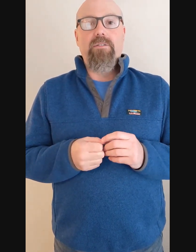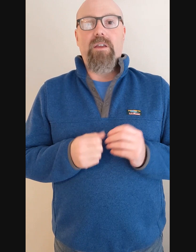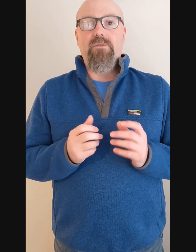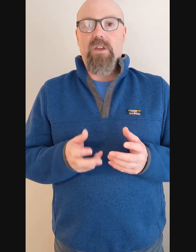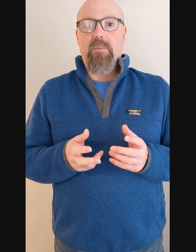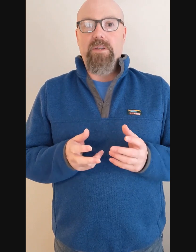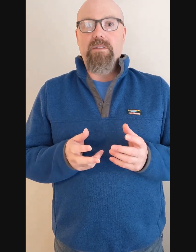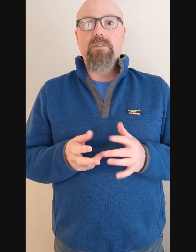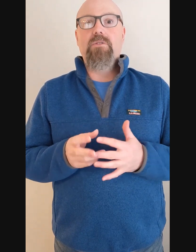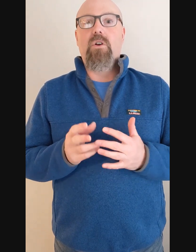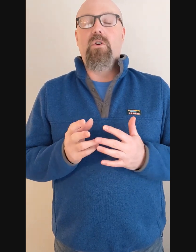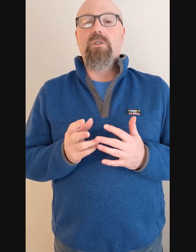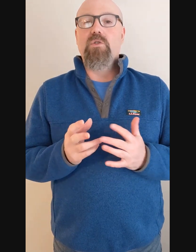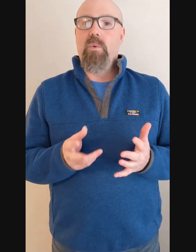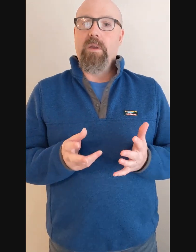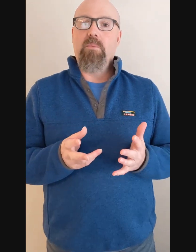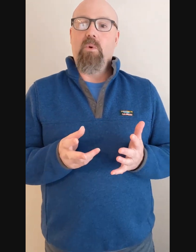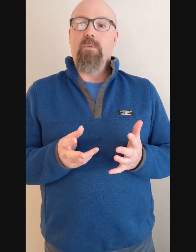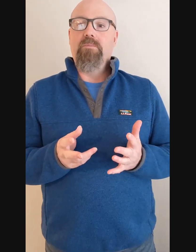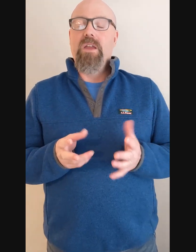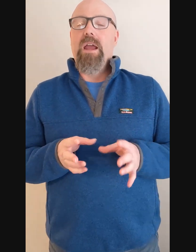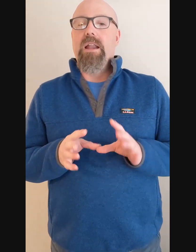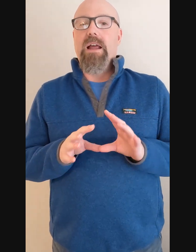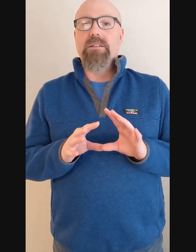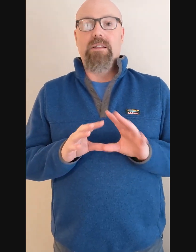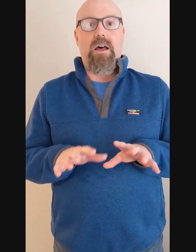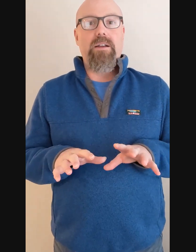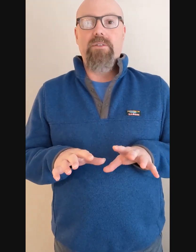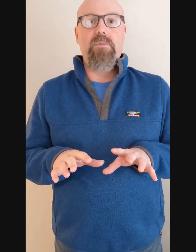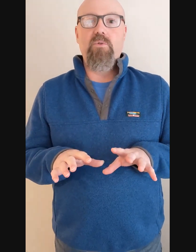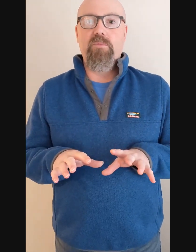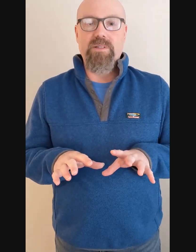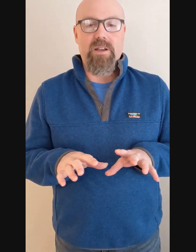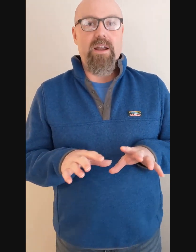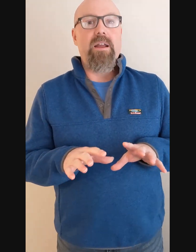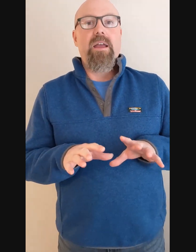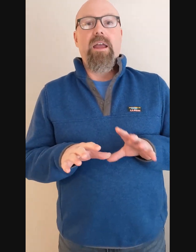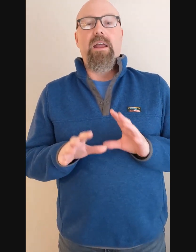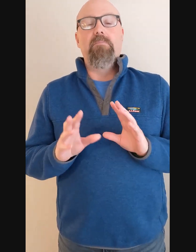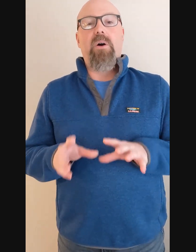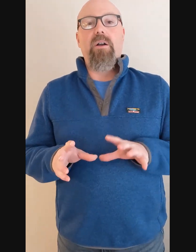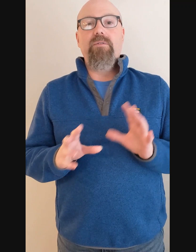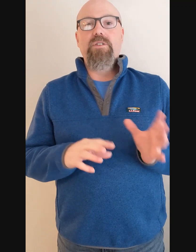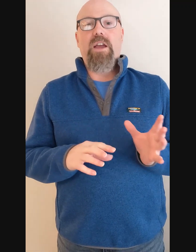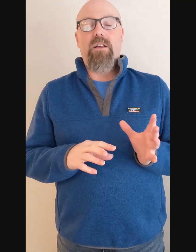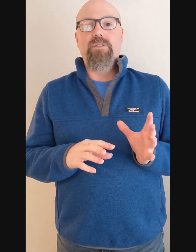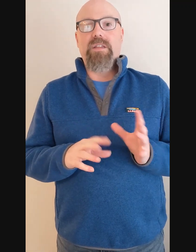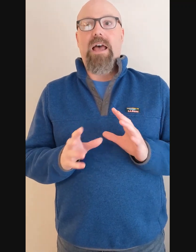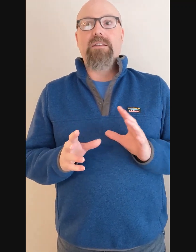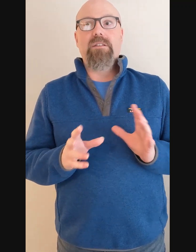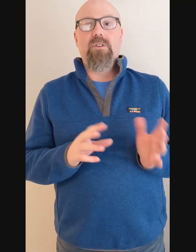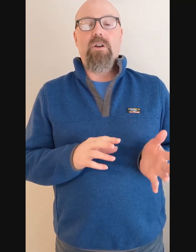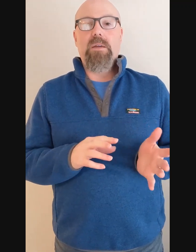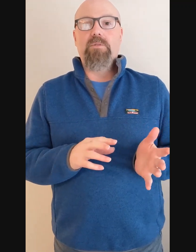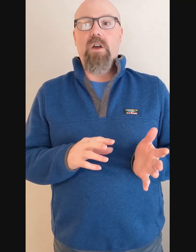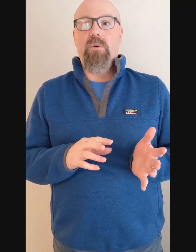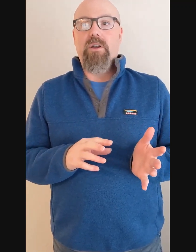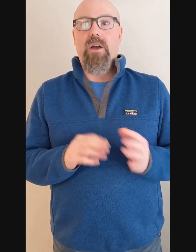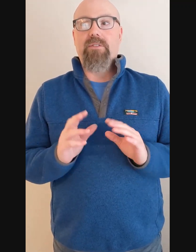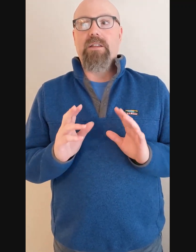and families, this is a song called The Swimming Pool, and it has a lot of different movements in it, and part of the challenge is as the song keeps going, you have to